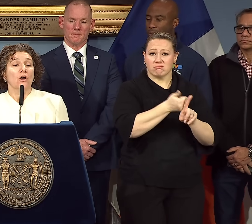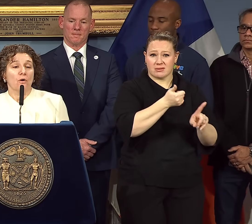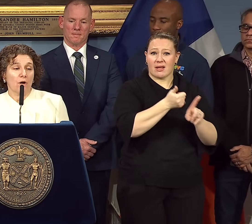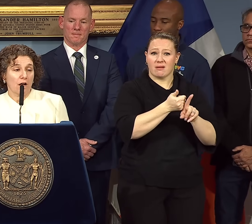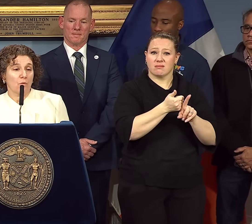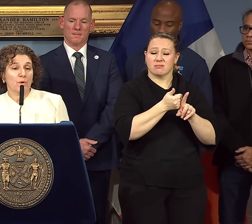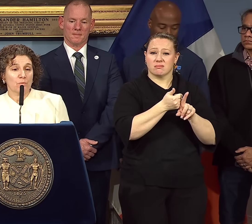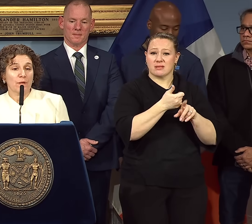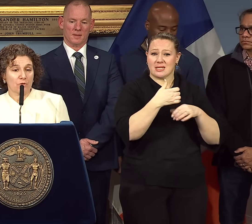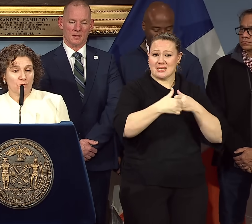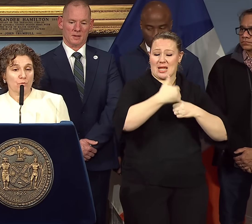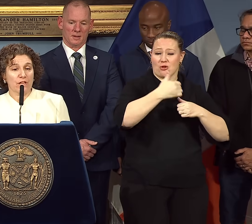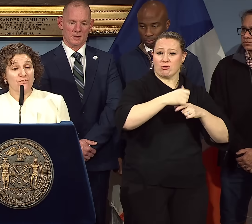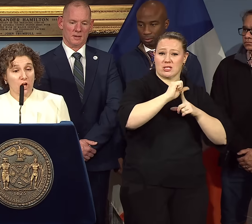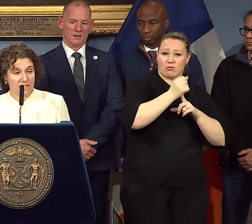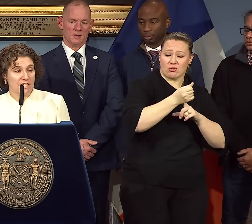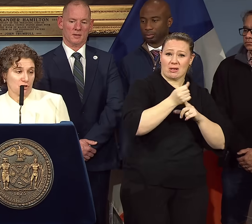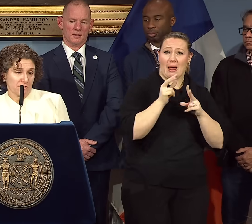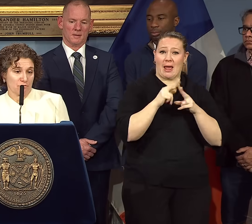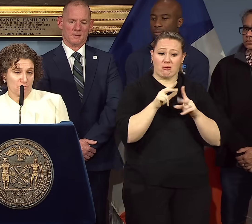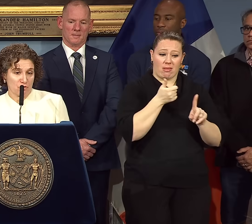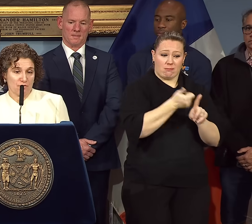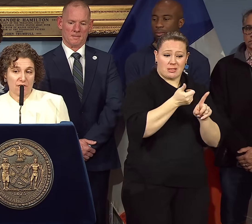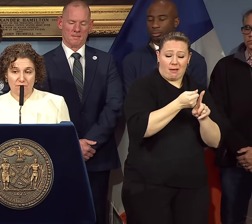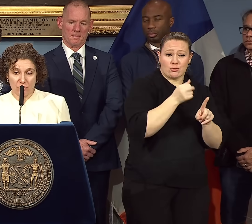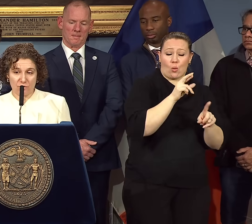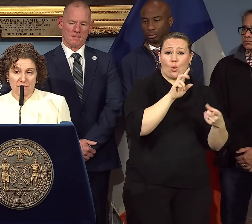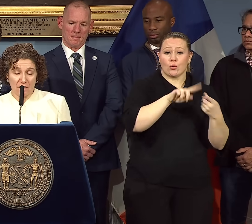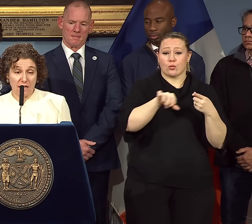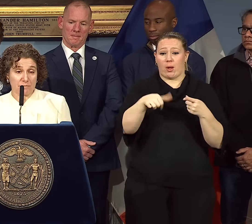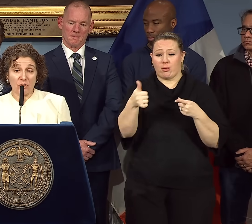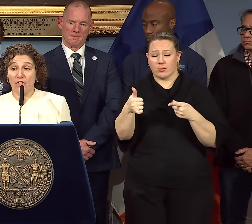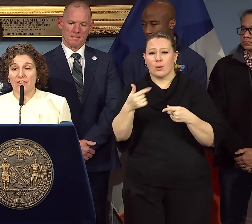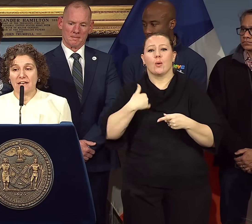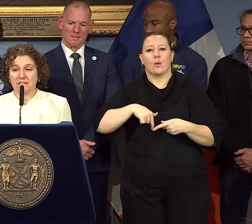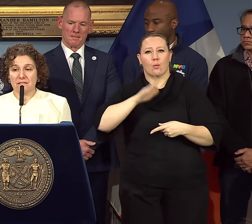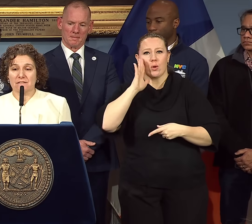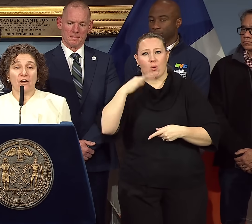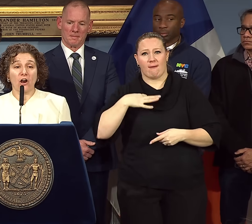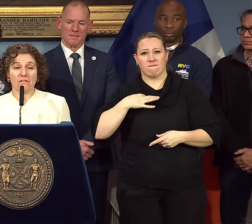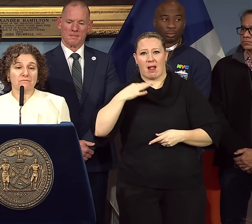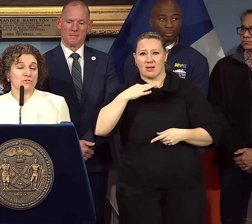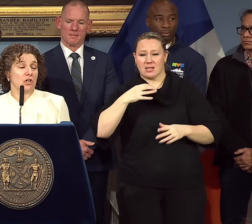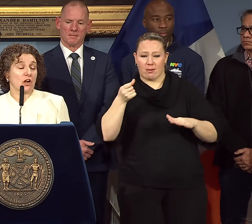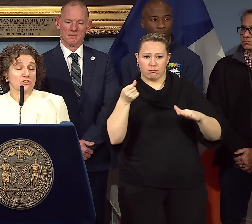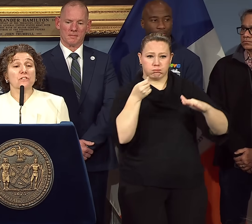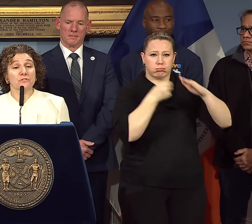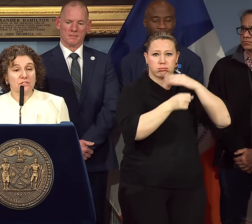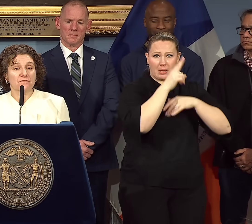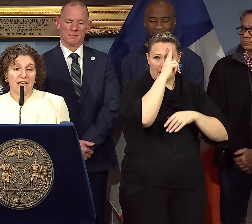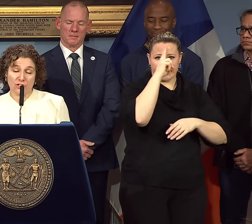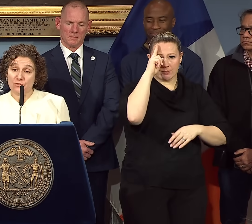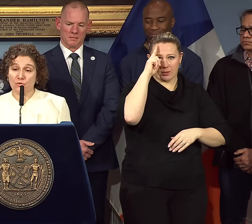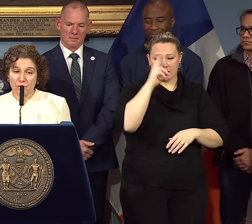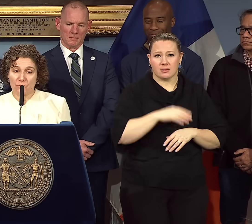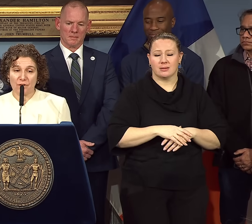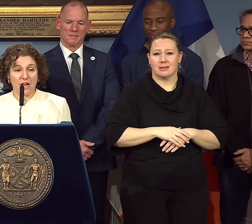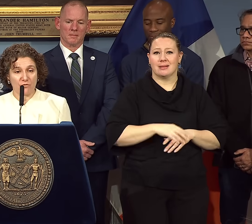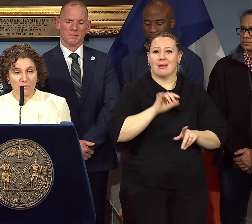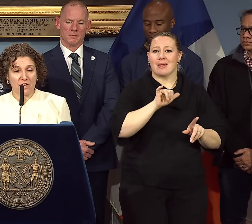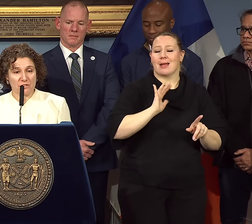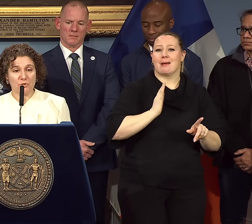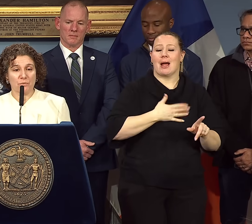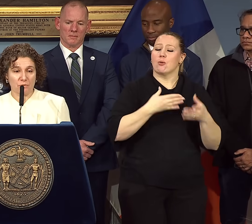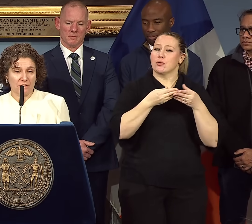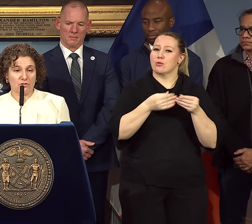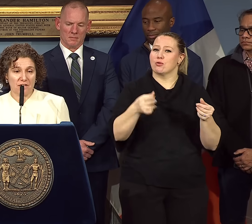others, we will involuntarily remove individuals to the hospital. That is our our solution of last resort.